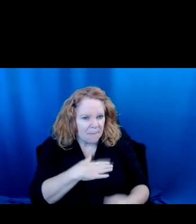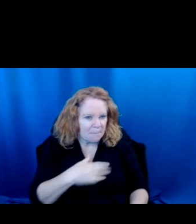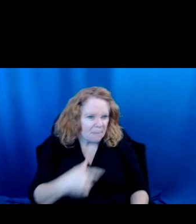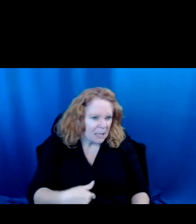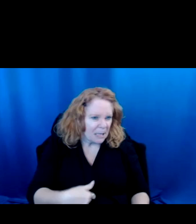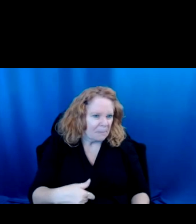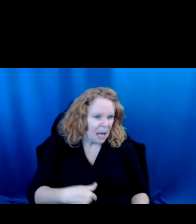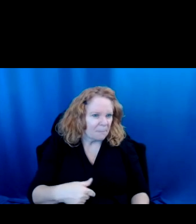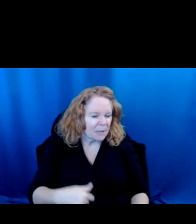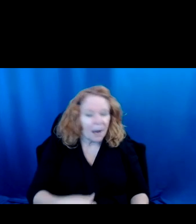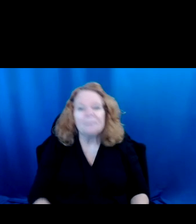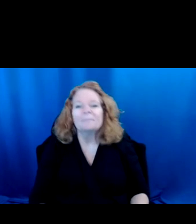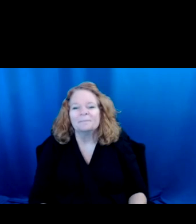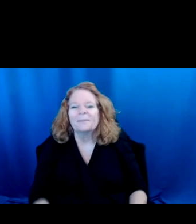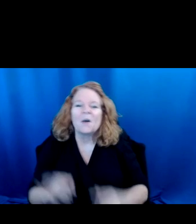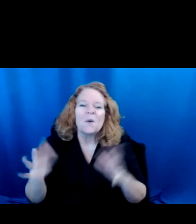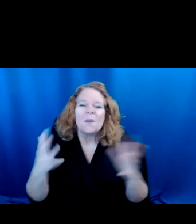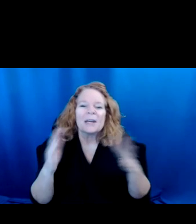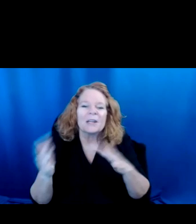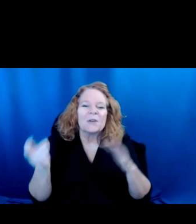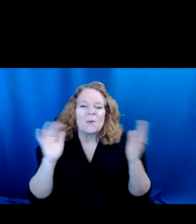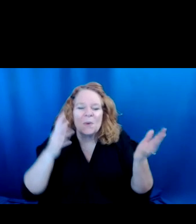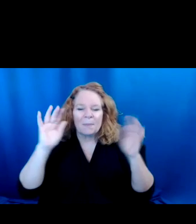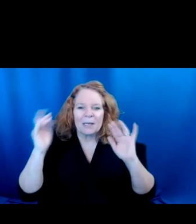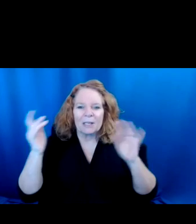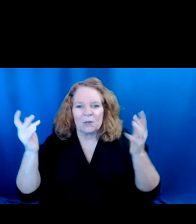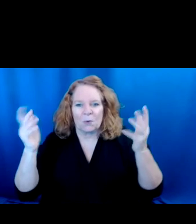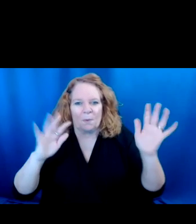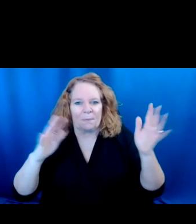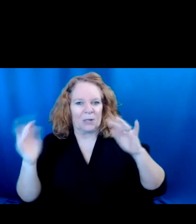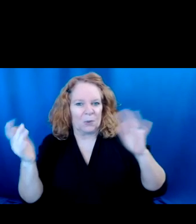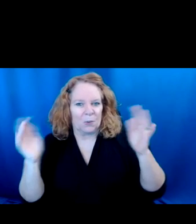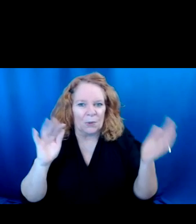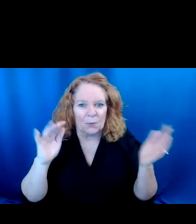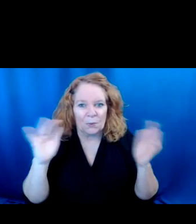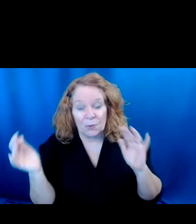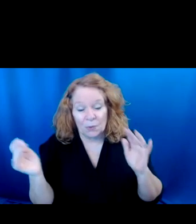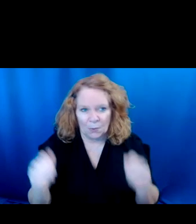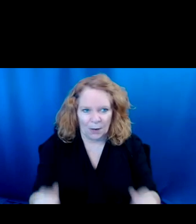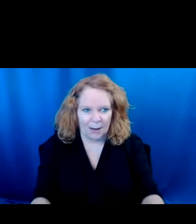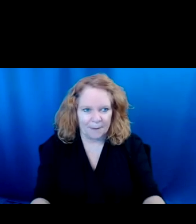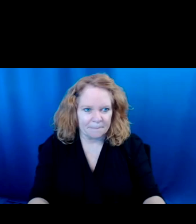tum. Whoop-a-dee-doo, whoop-a-dee-doo, whoop-a-dee-doo, doo-doo.